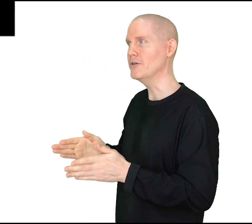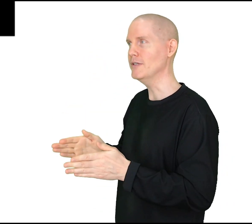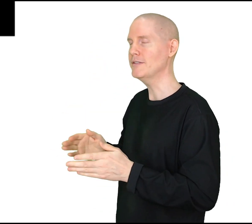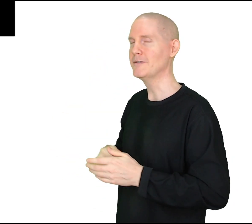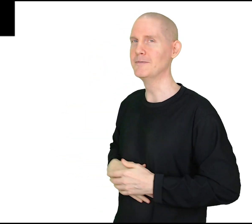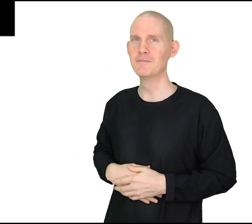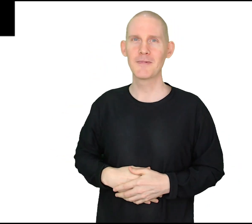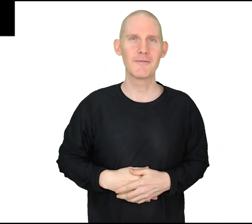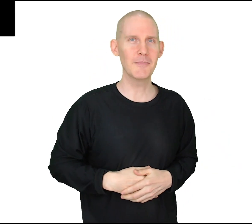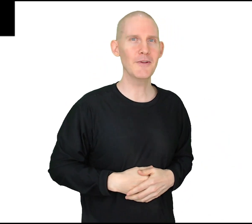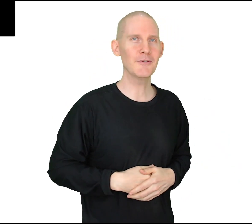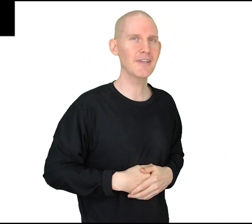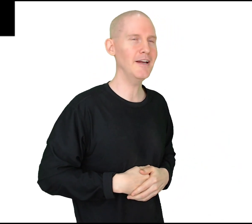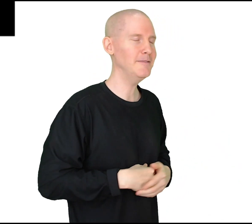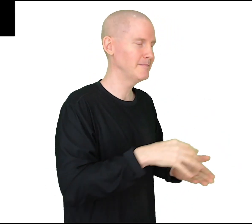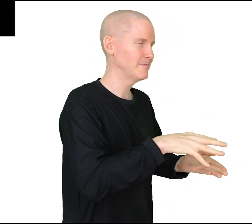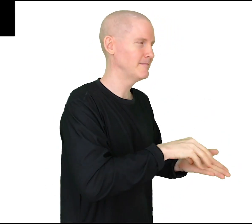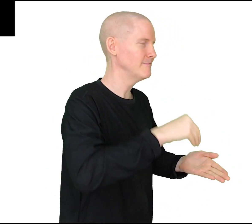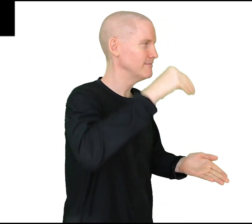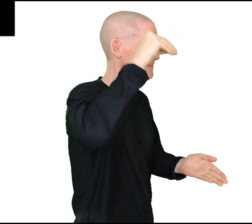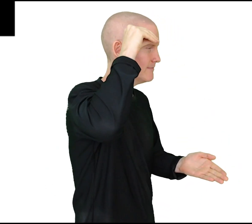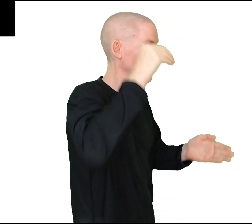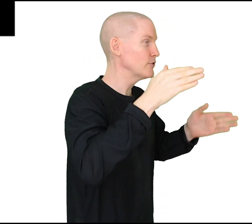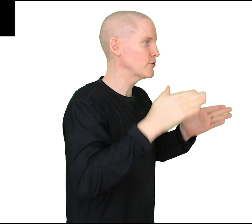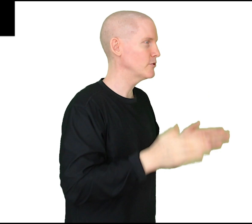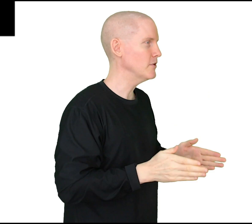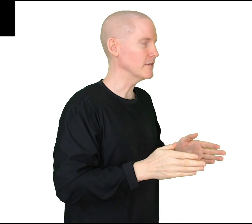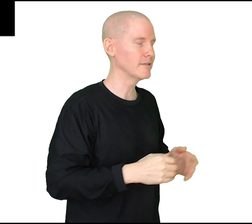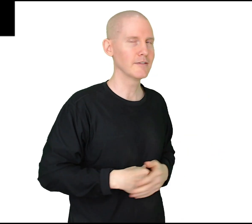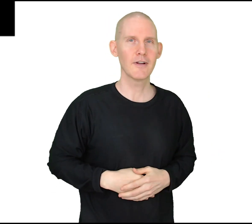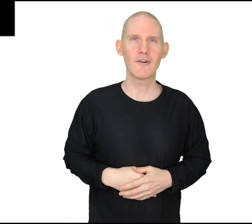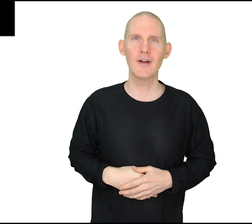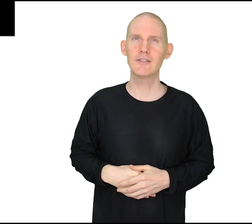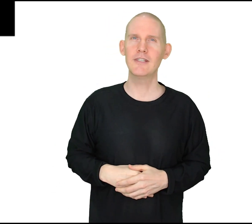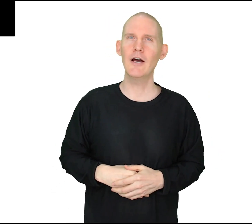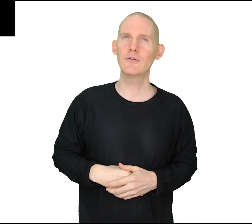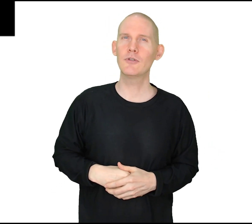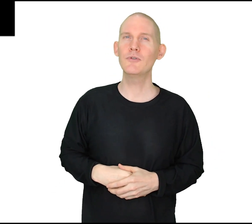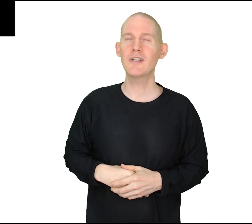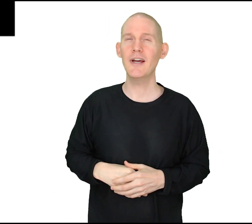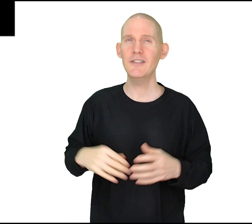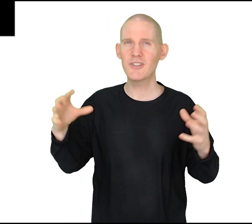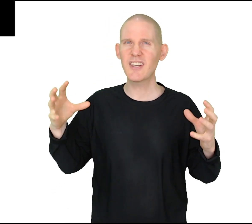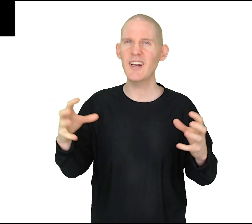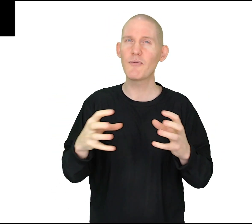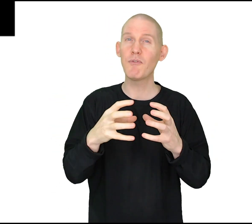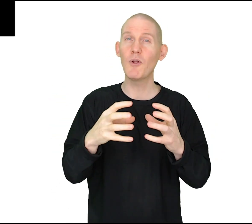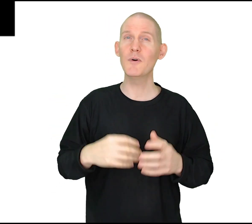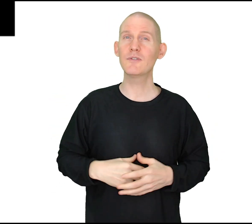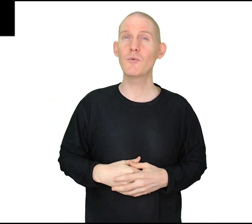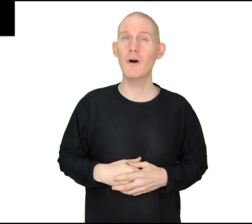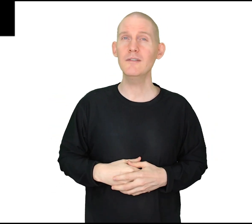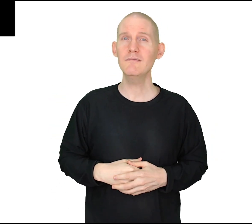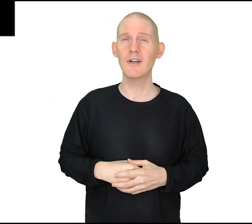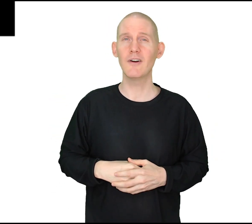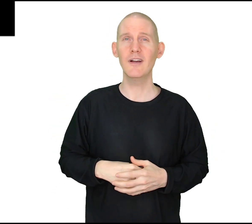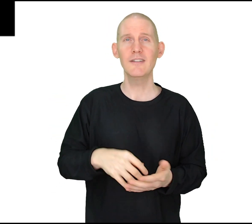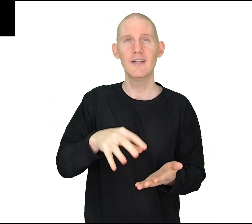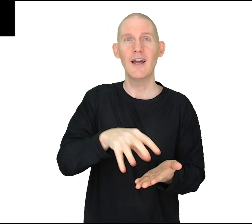student. From the other side, student. All right, you see how the 2 signs just kind of flow into one? All right, how it would